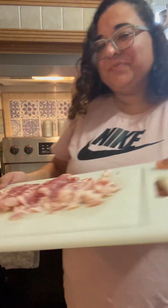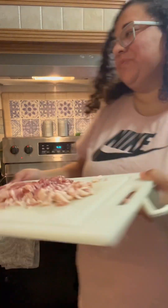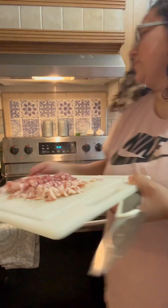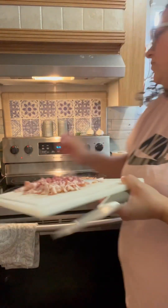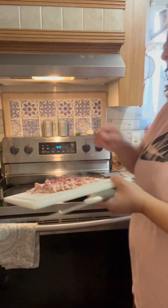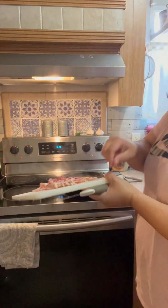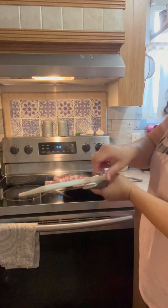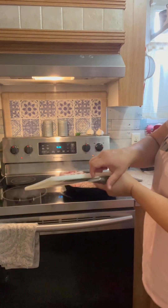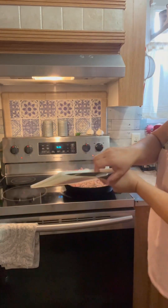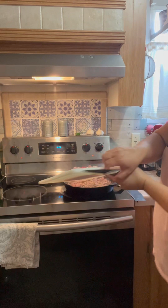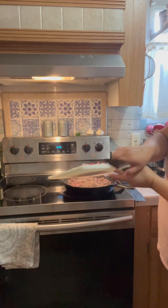You see that?